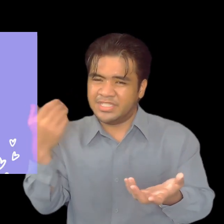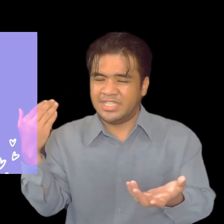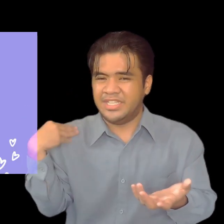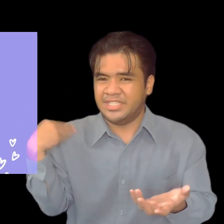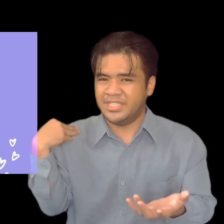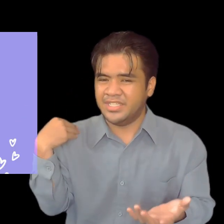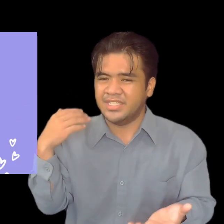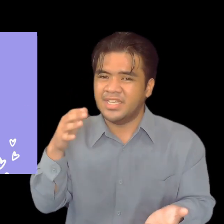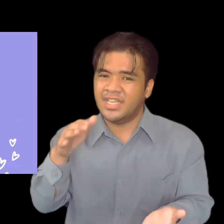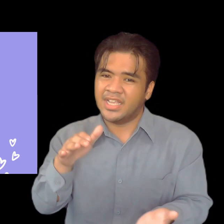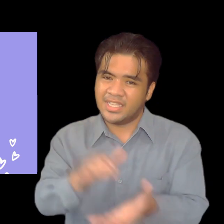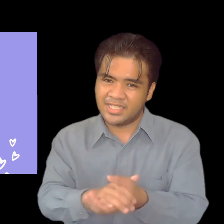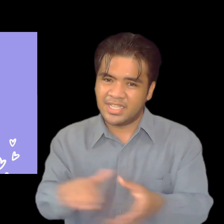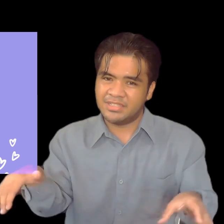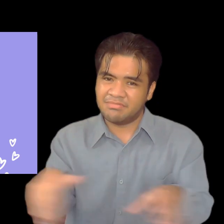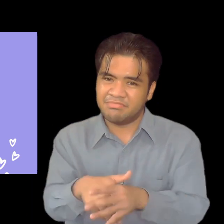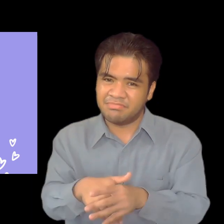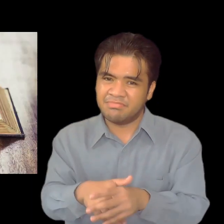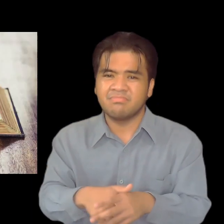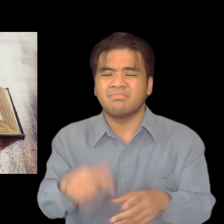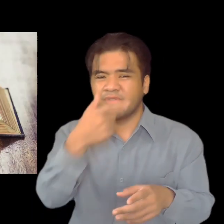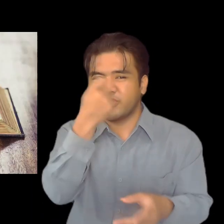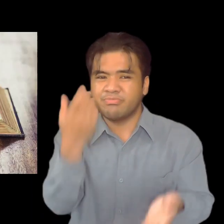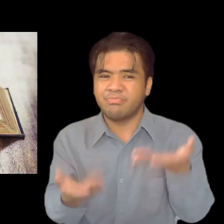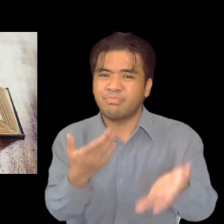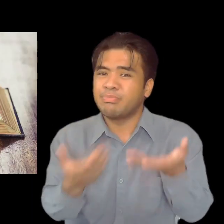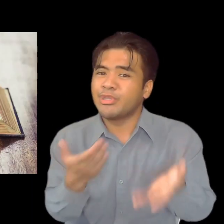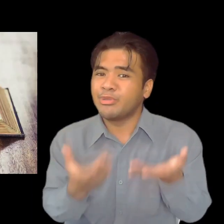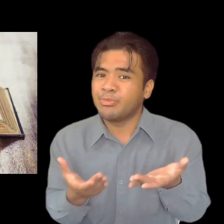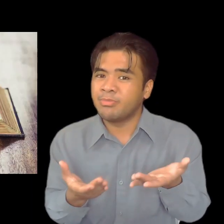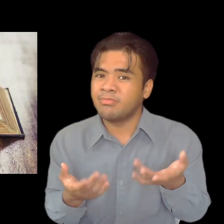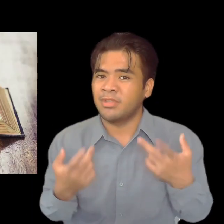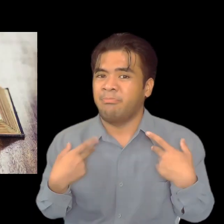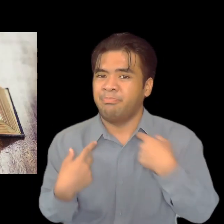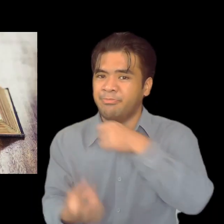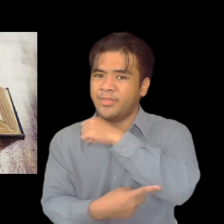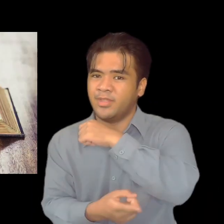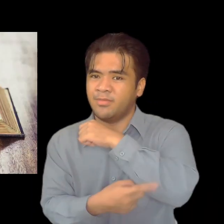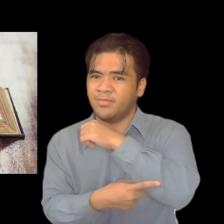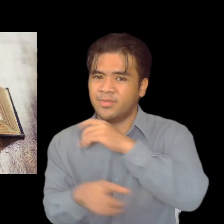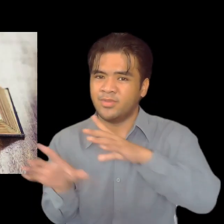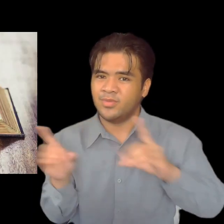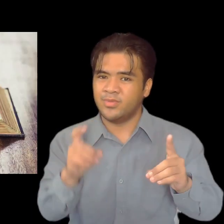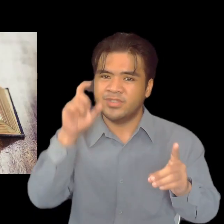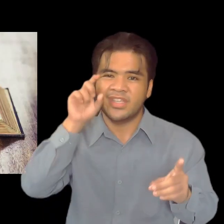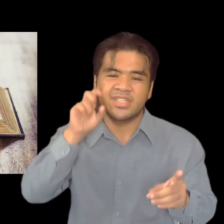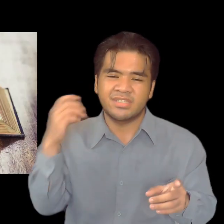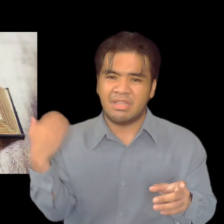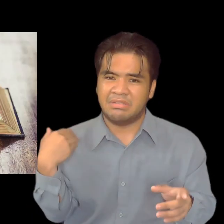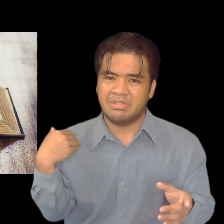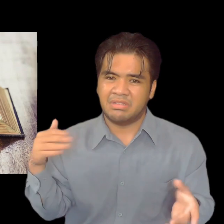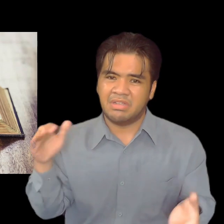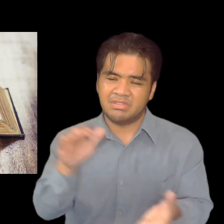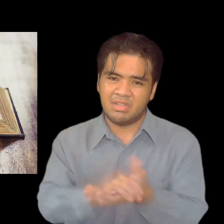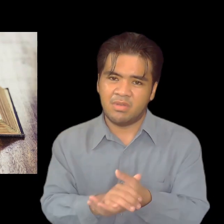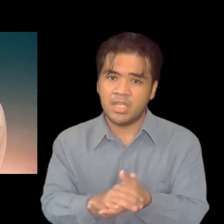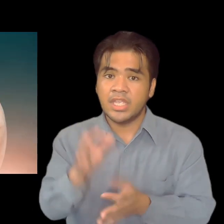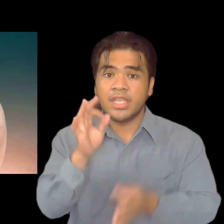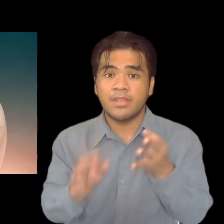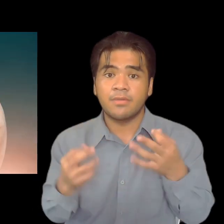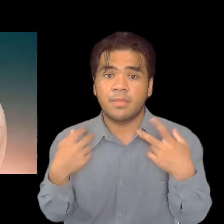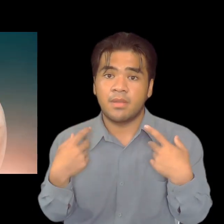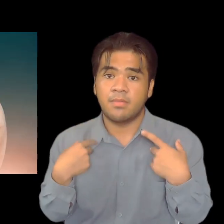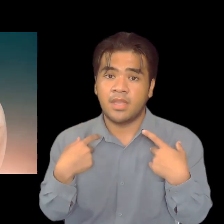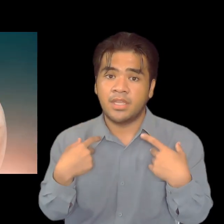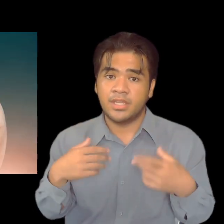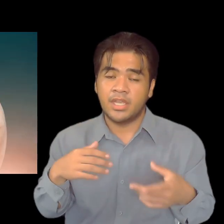asking if kissing before marriage is a sin, there is also no exact Bible verse for this either. So my